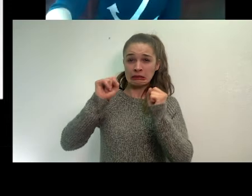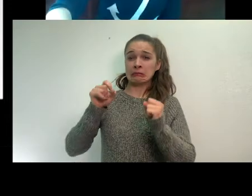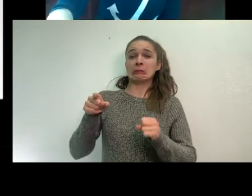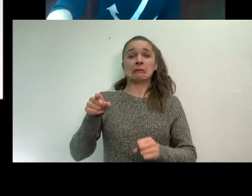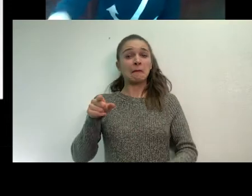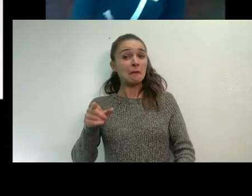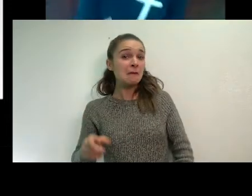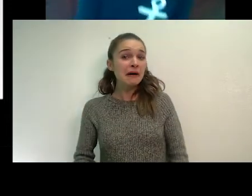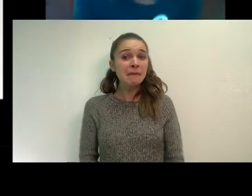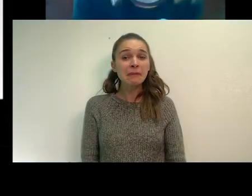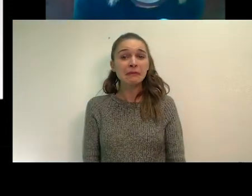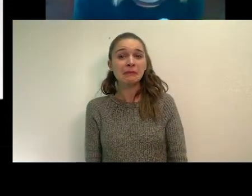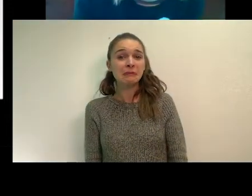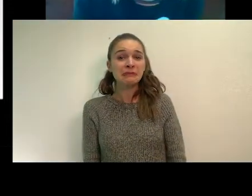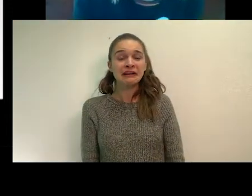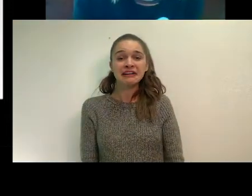So she ate them.